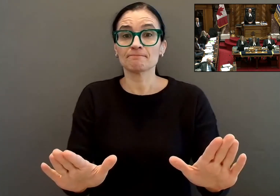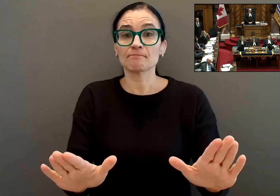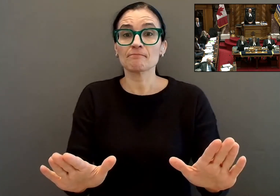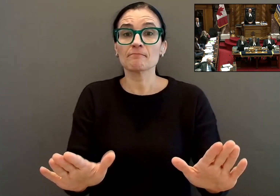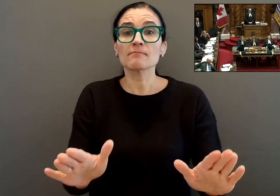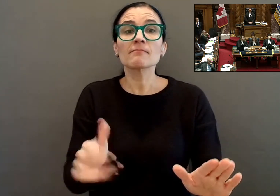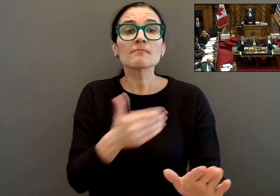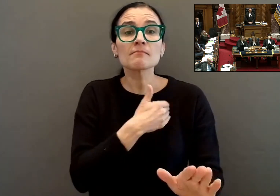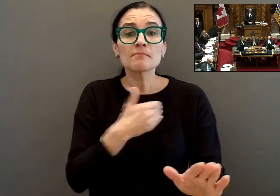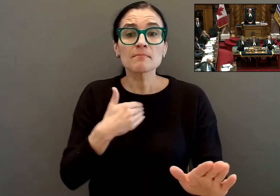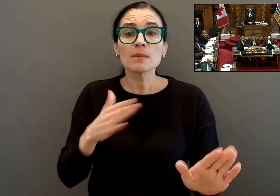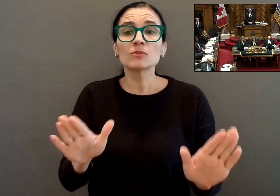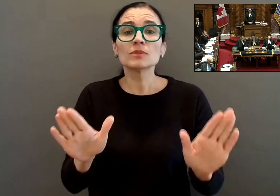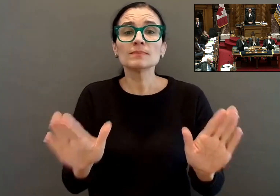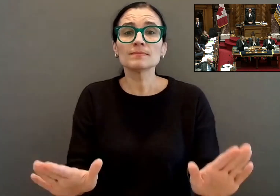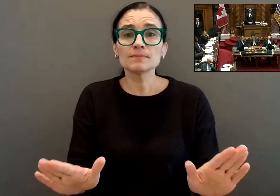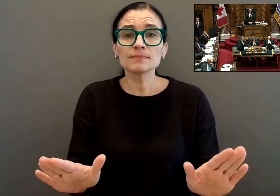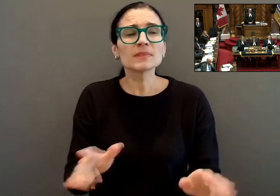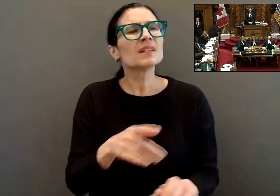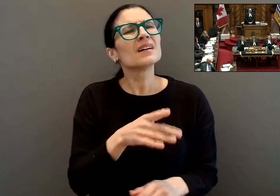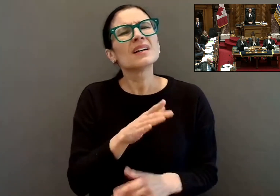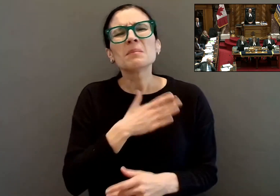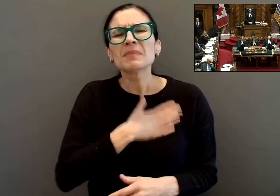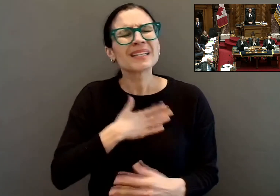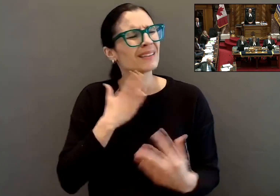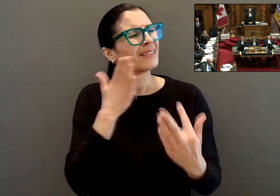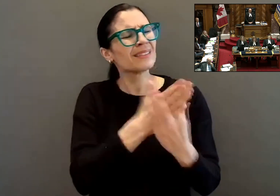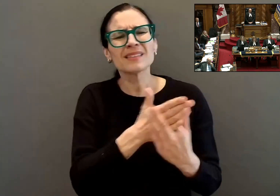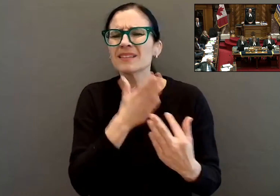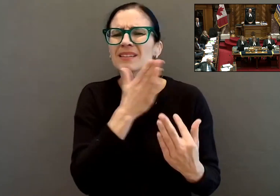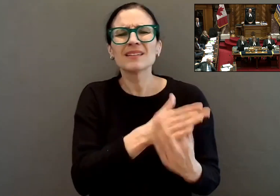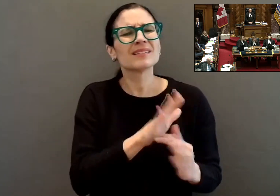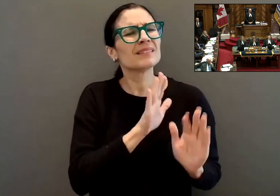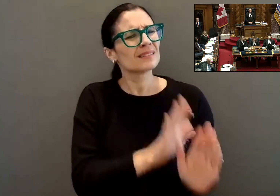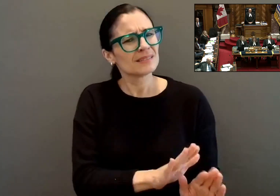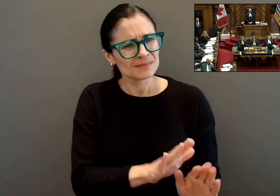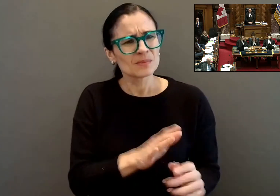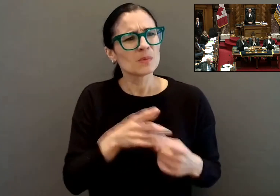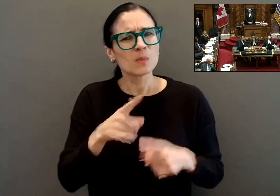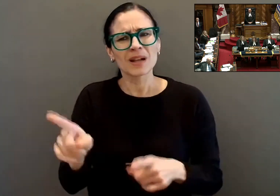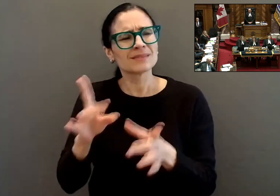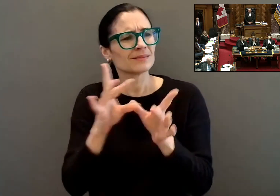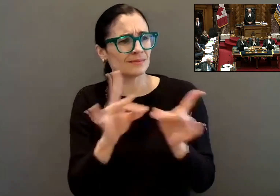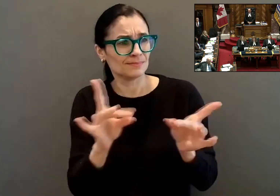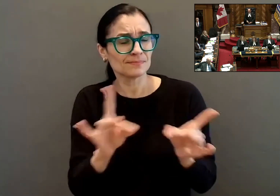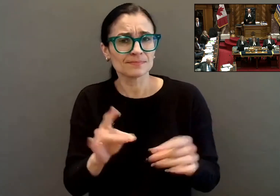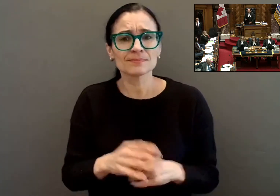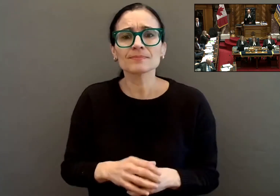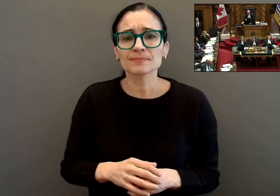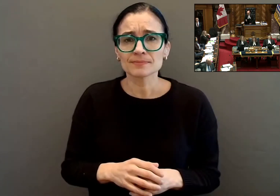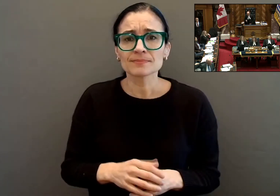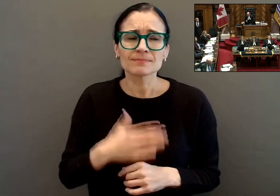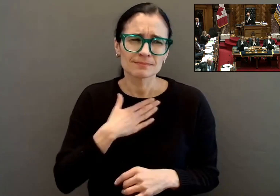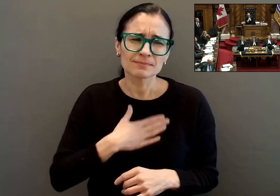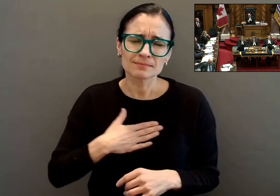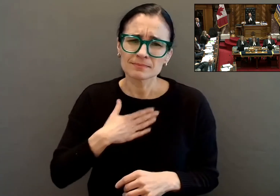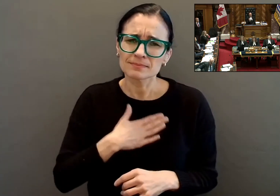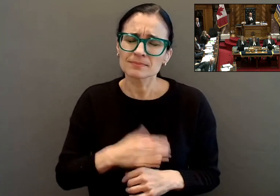to interrupt others when other one person is speaking? Please. Is Minister